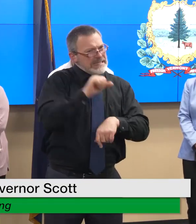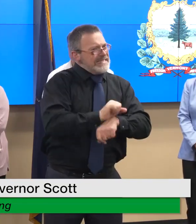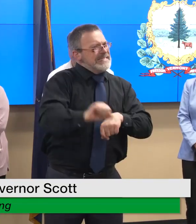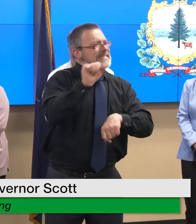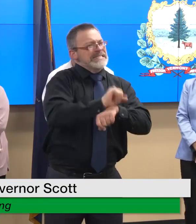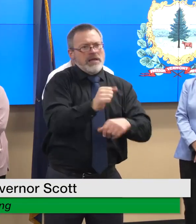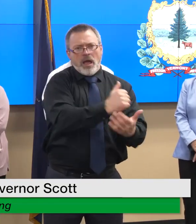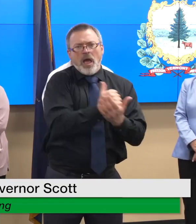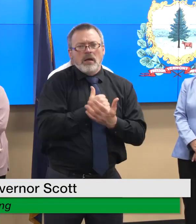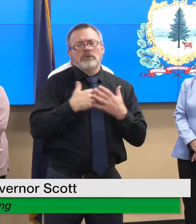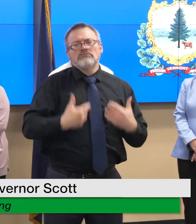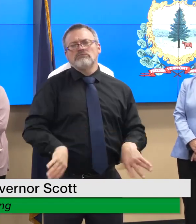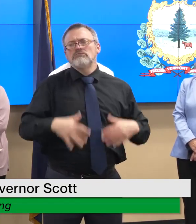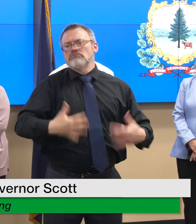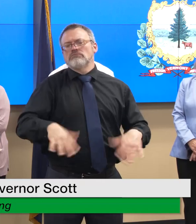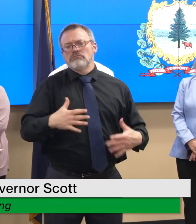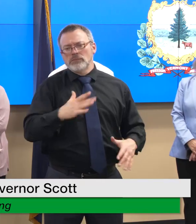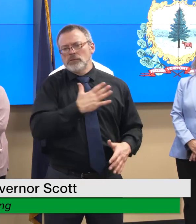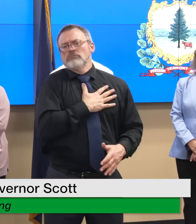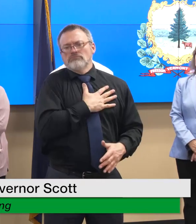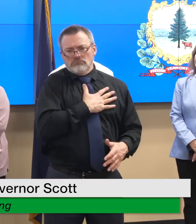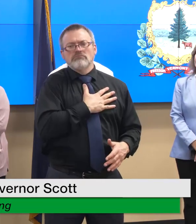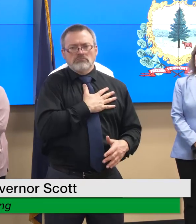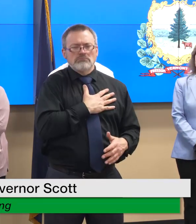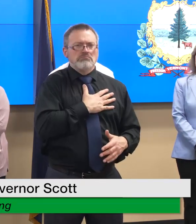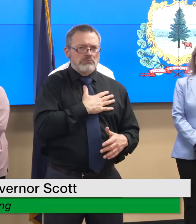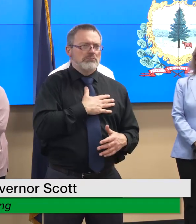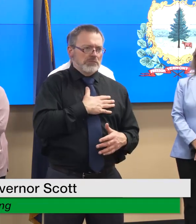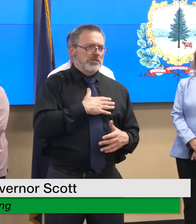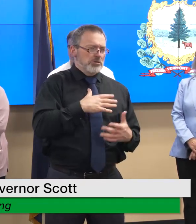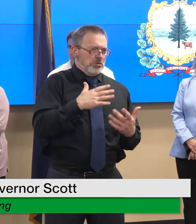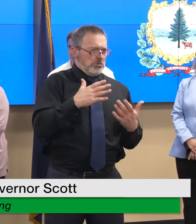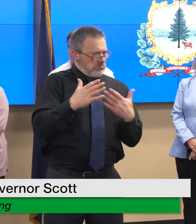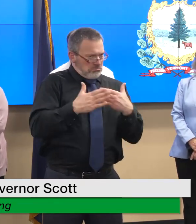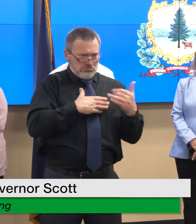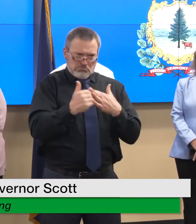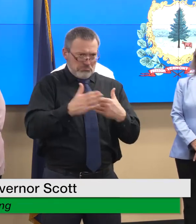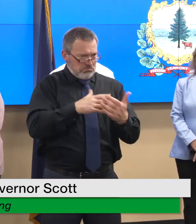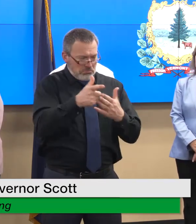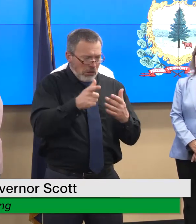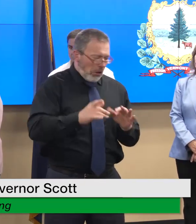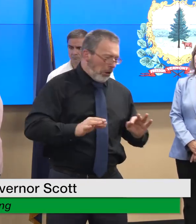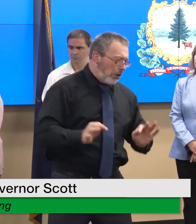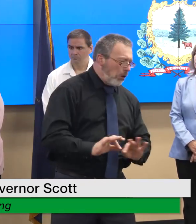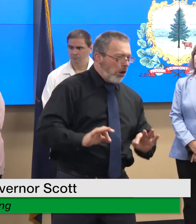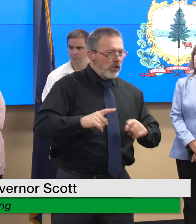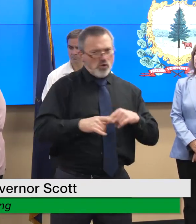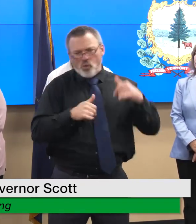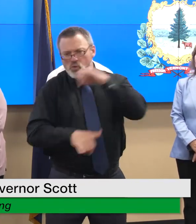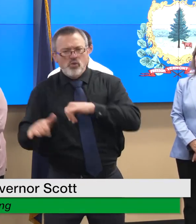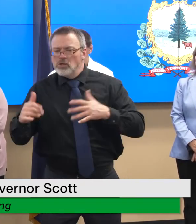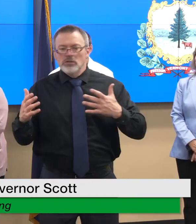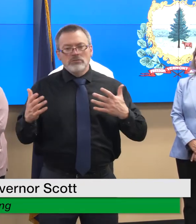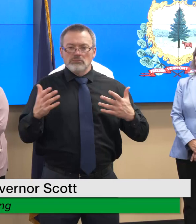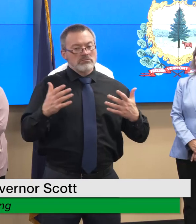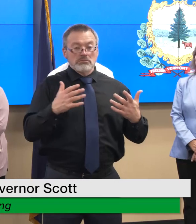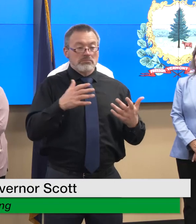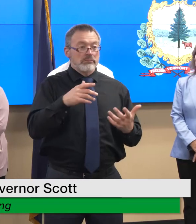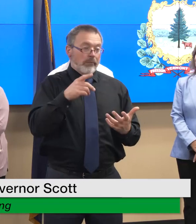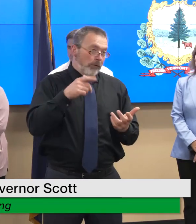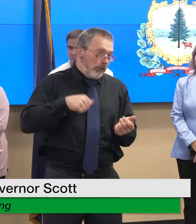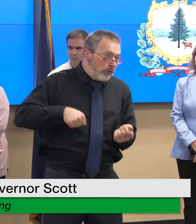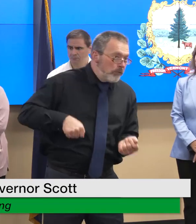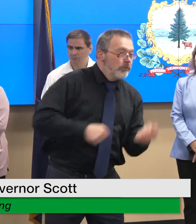No matter how small or large your efforts have been, they matter. Whether it's help mucking out a basement or making a meal